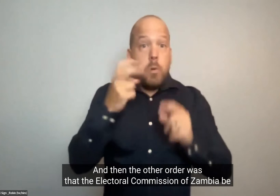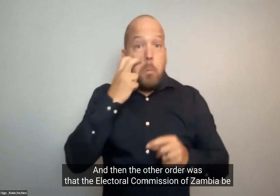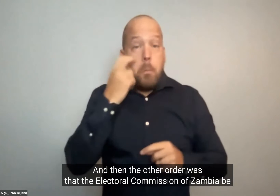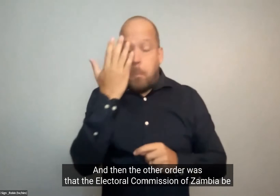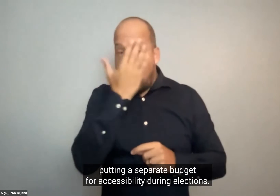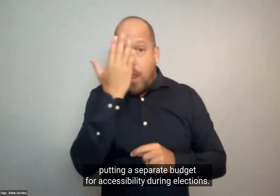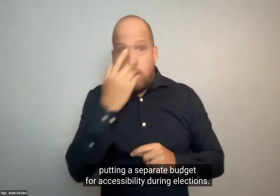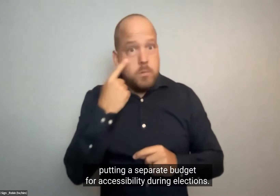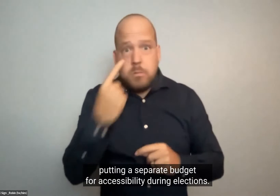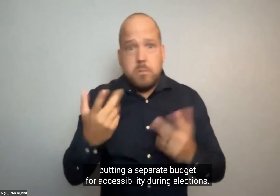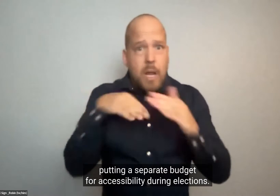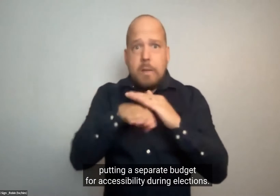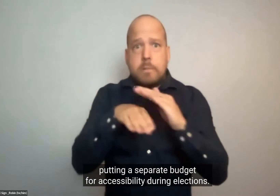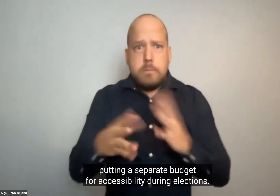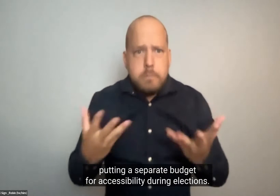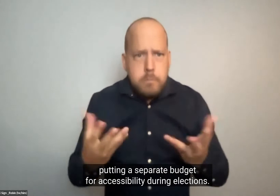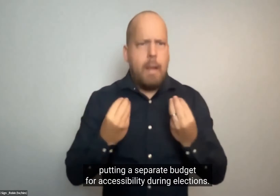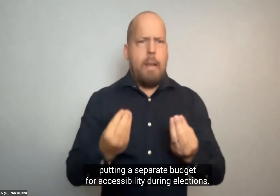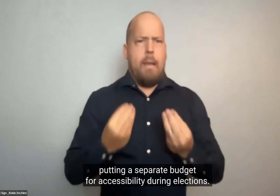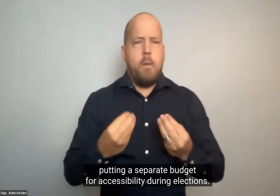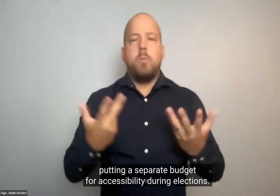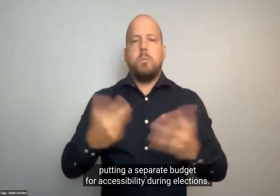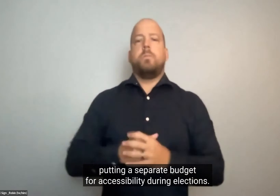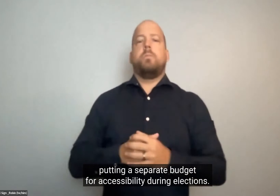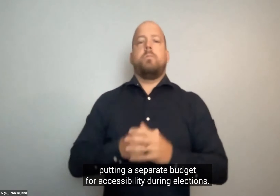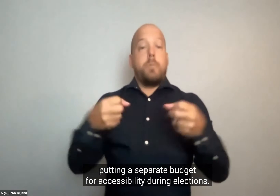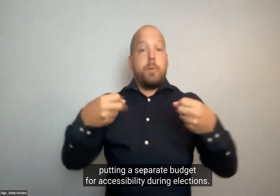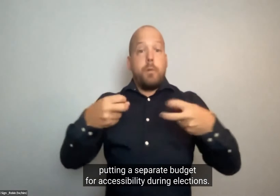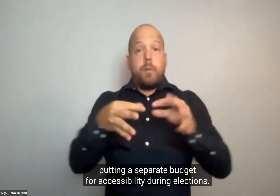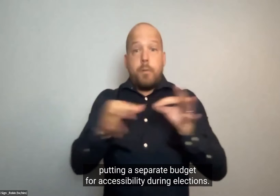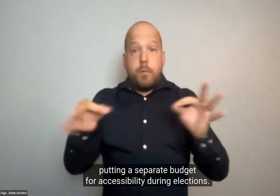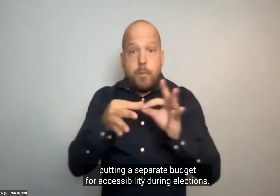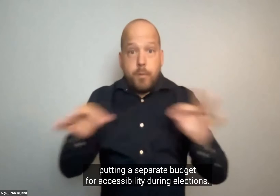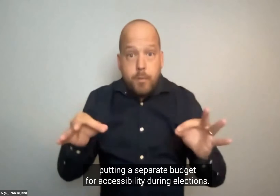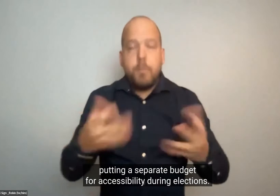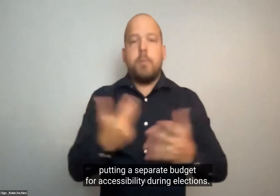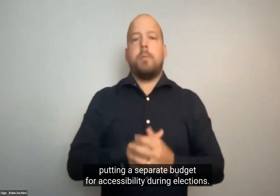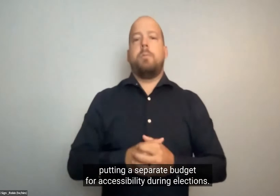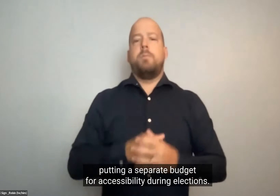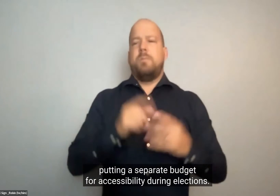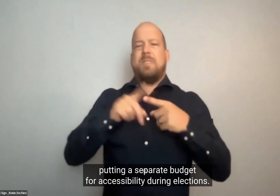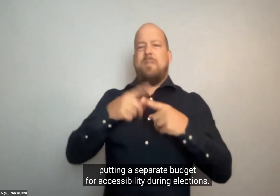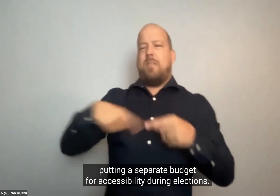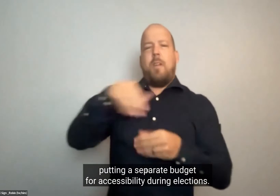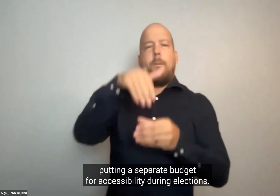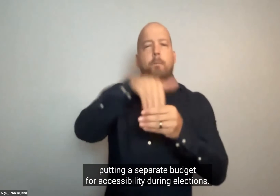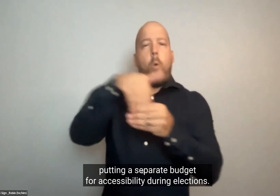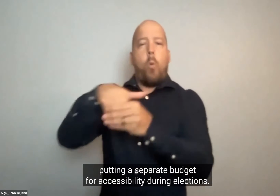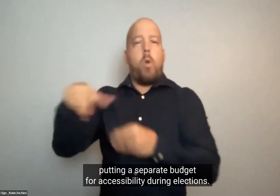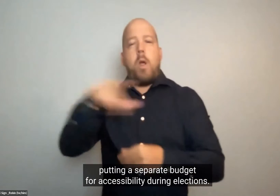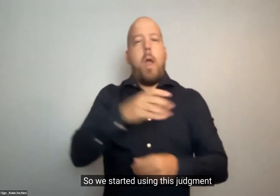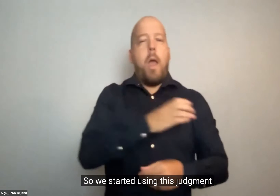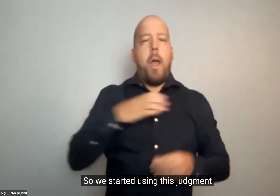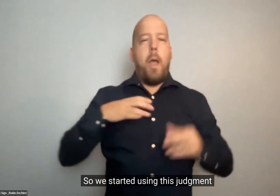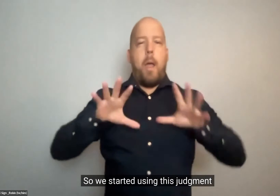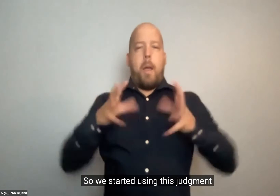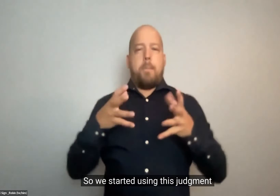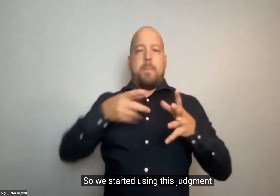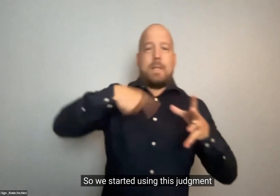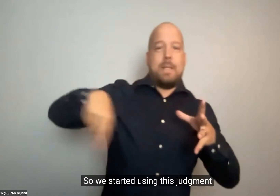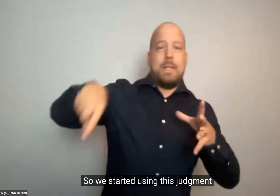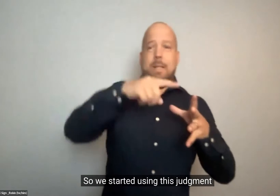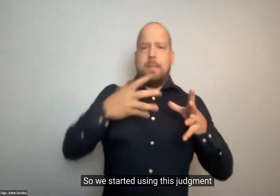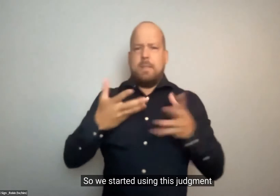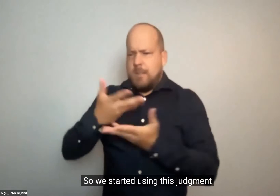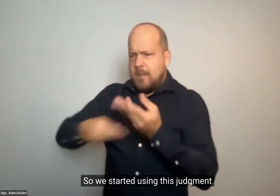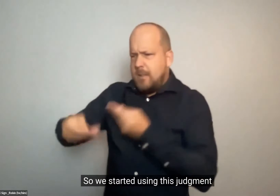of Zambia be putting a separate budget for accessibility during elections. So we started